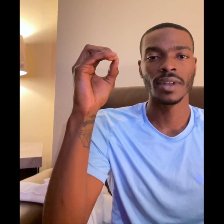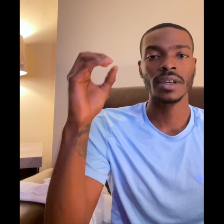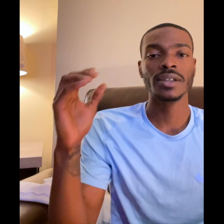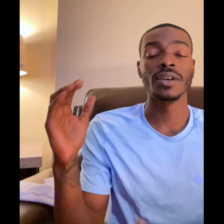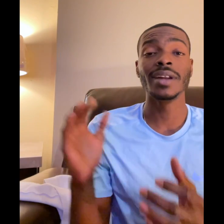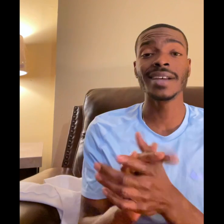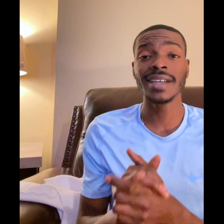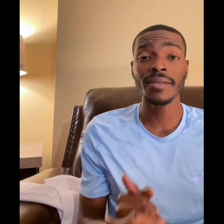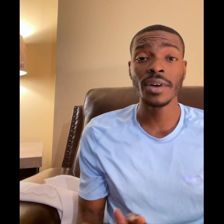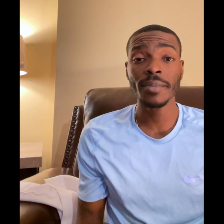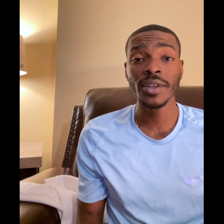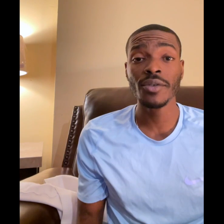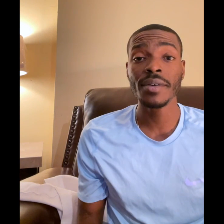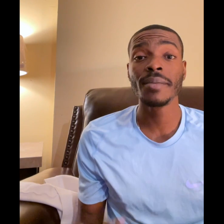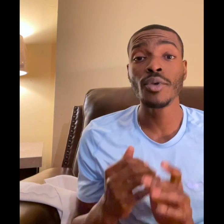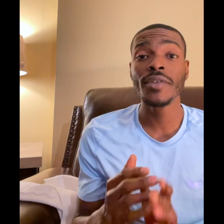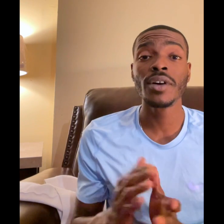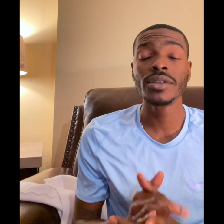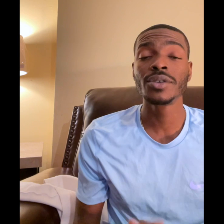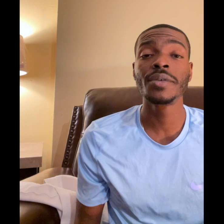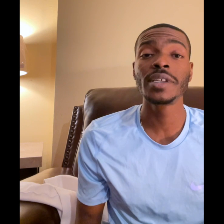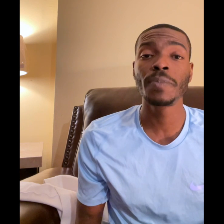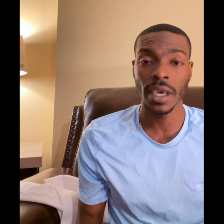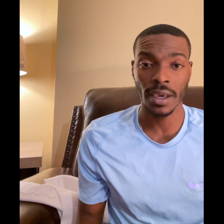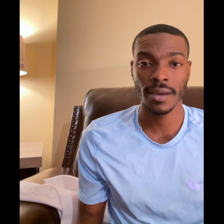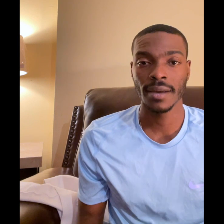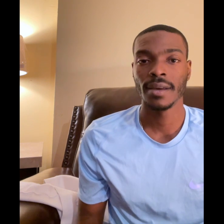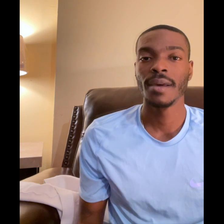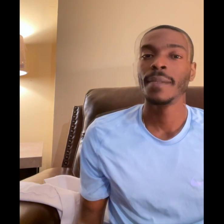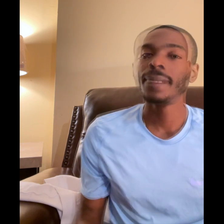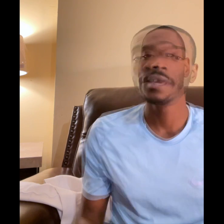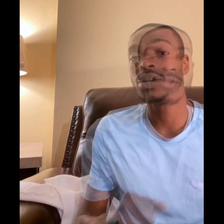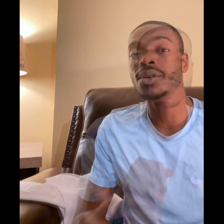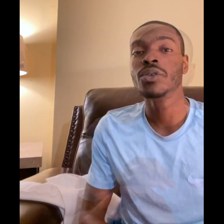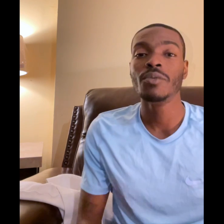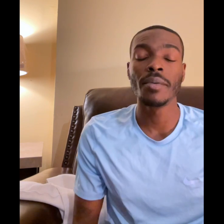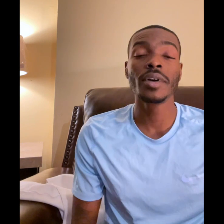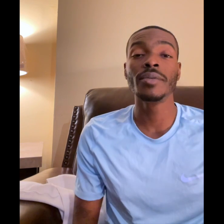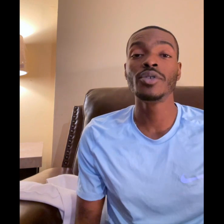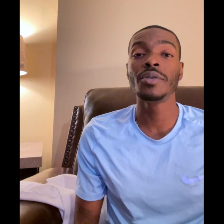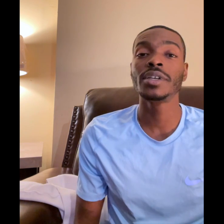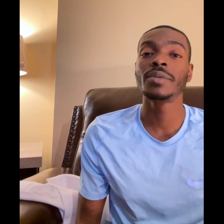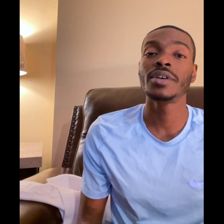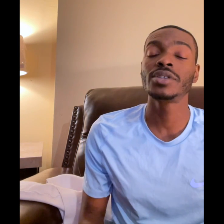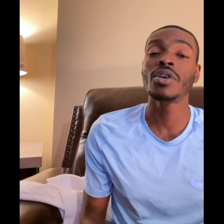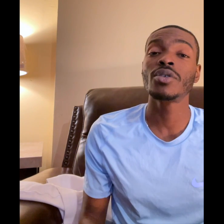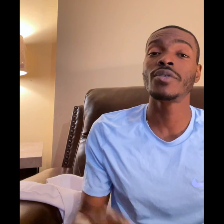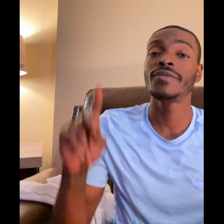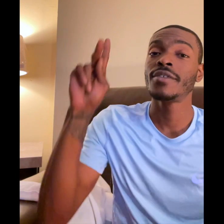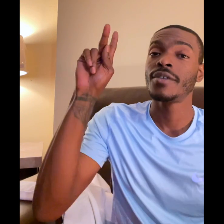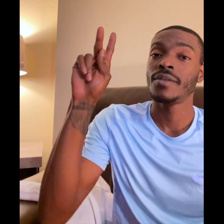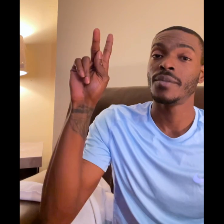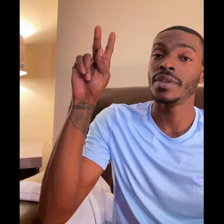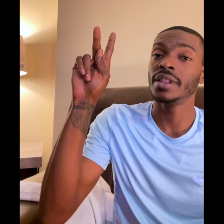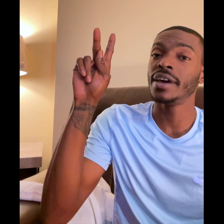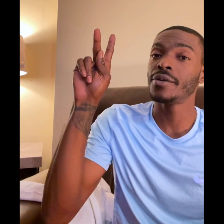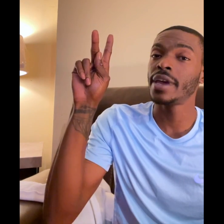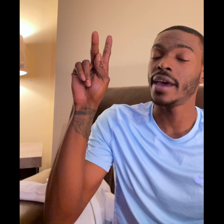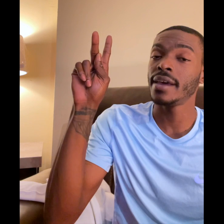So the next time we're going to be doing and moving on to is P. So what we're going to do is we're going to start off with the letter K.